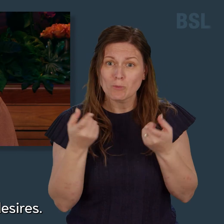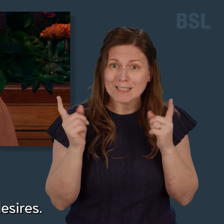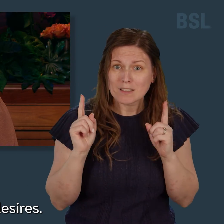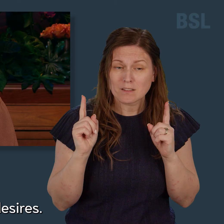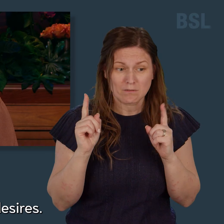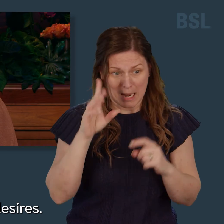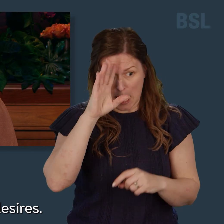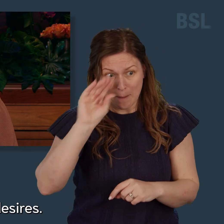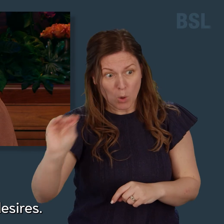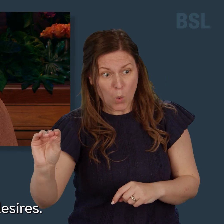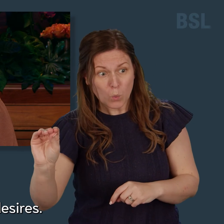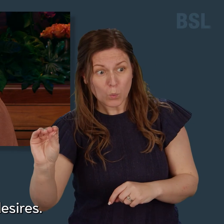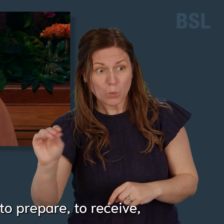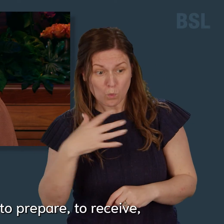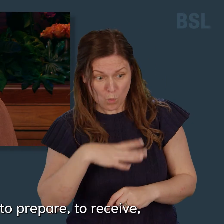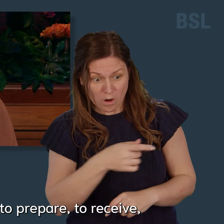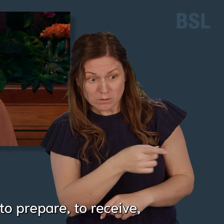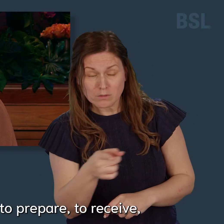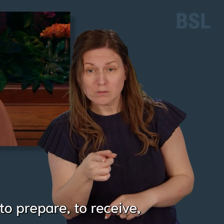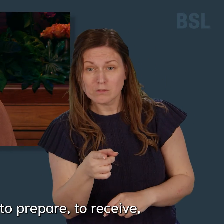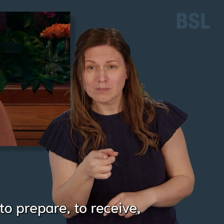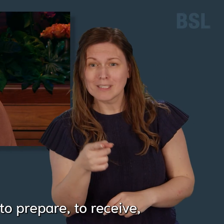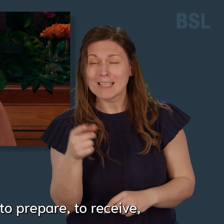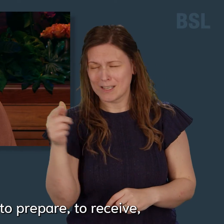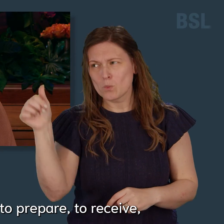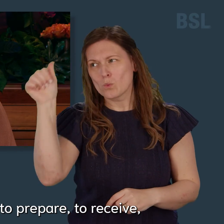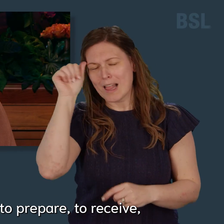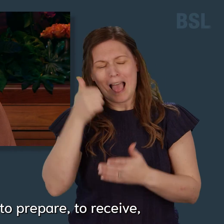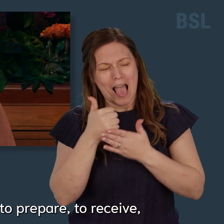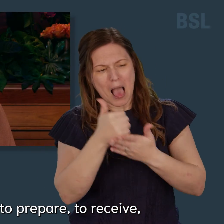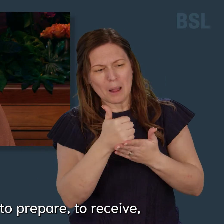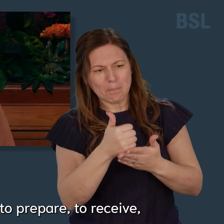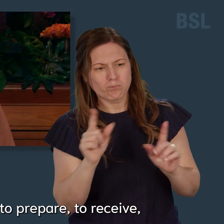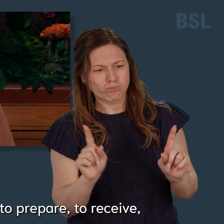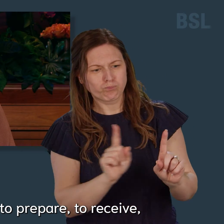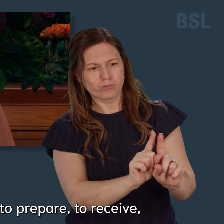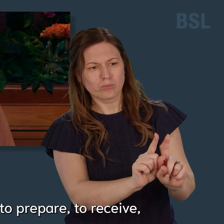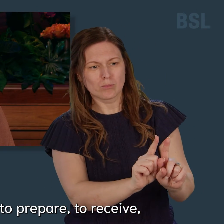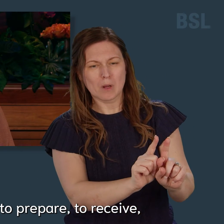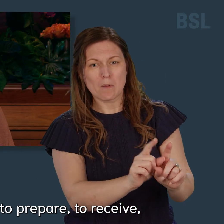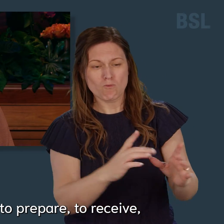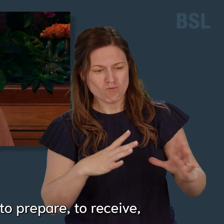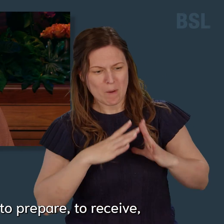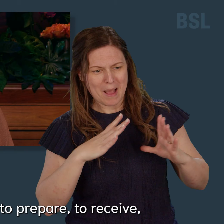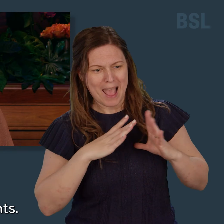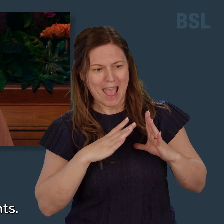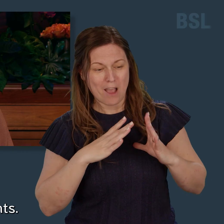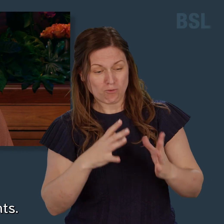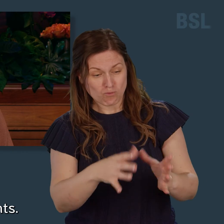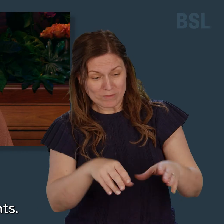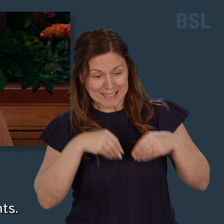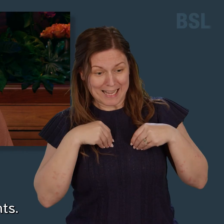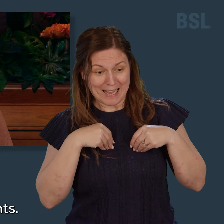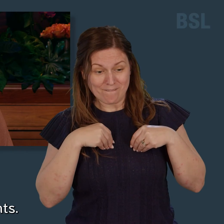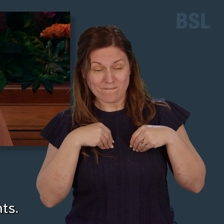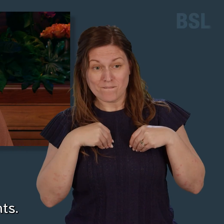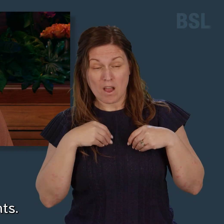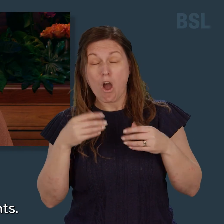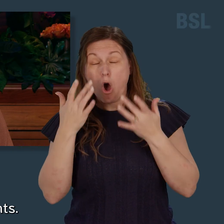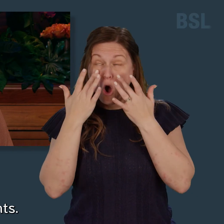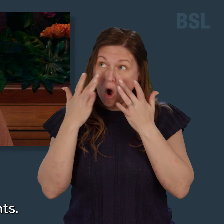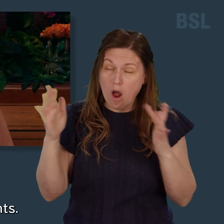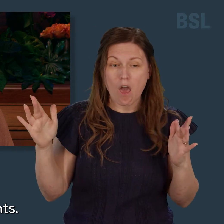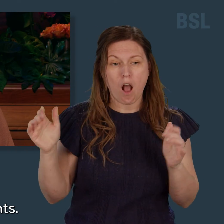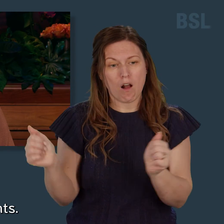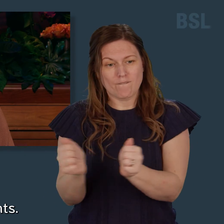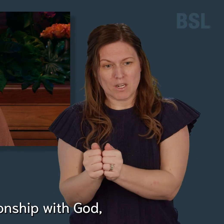him know of your desires. He will help you know how to prepare to receive and honor those